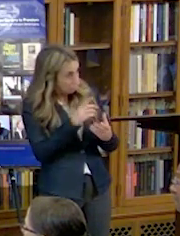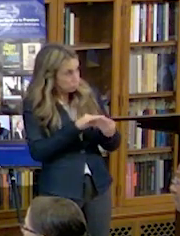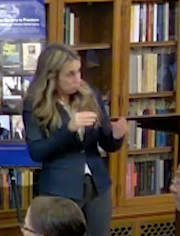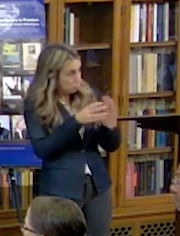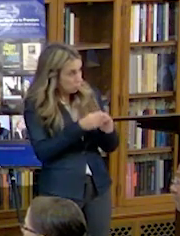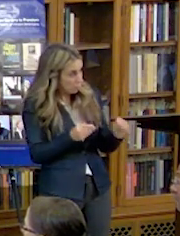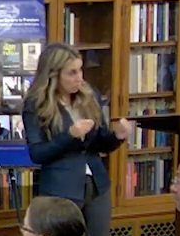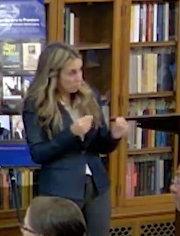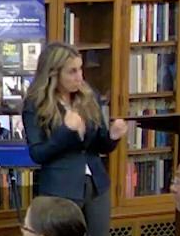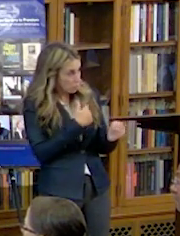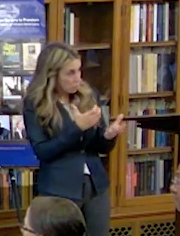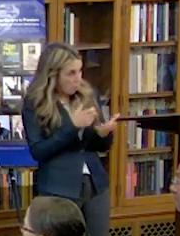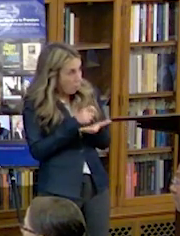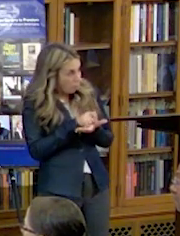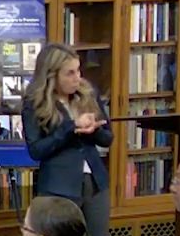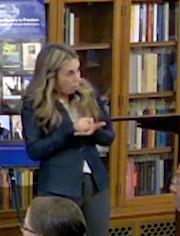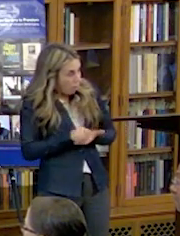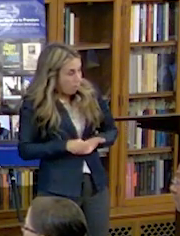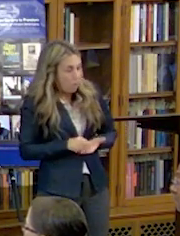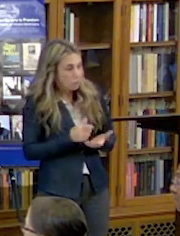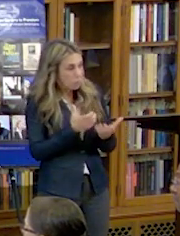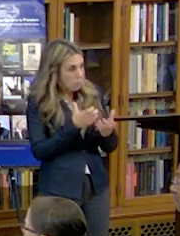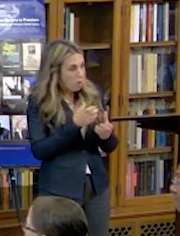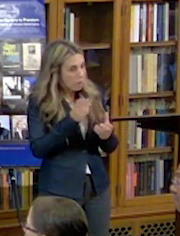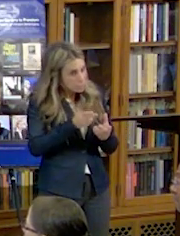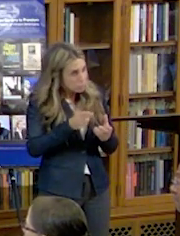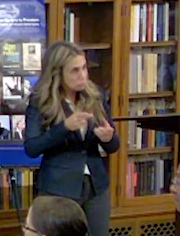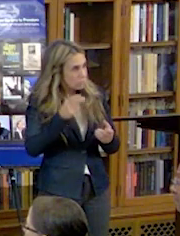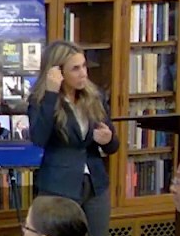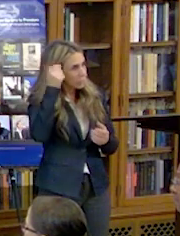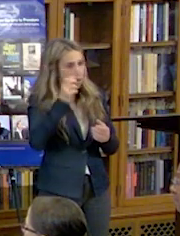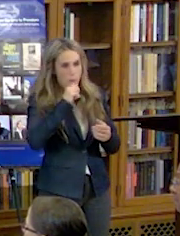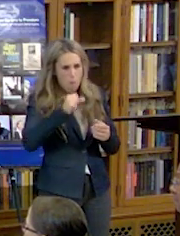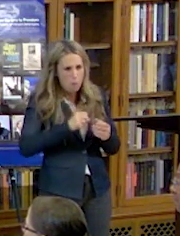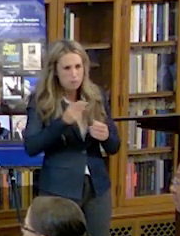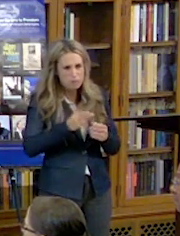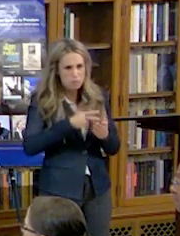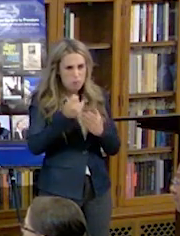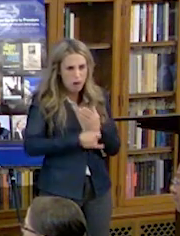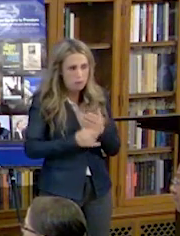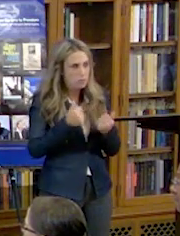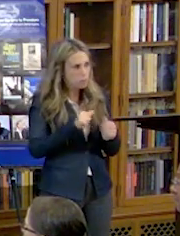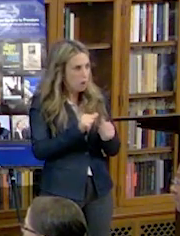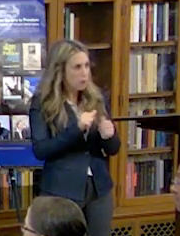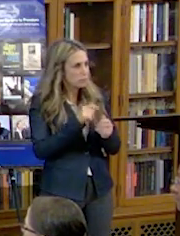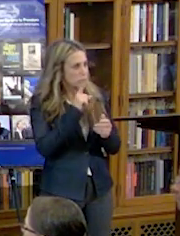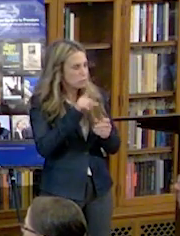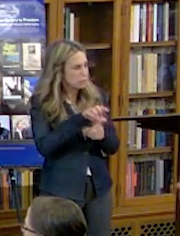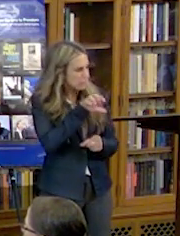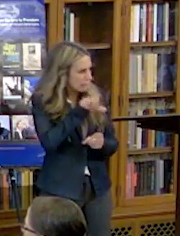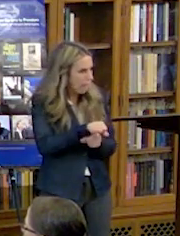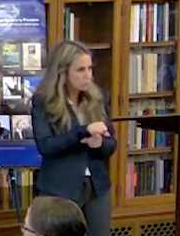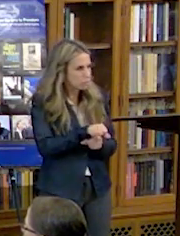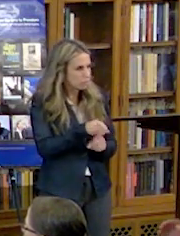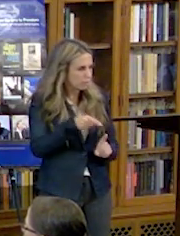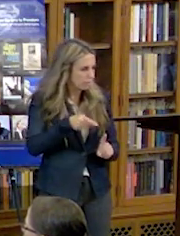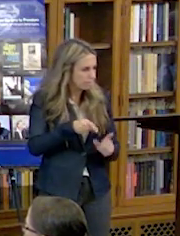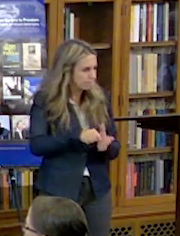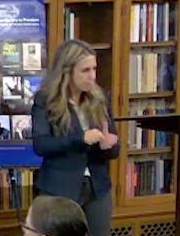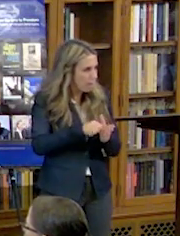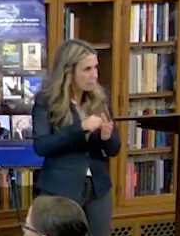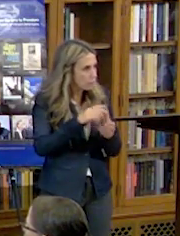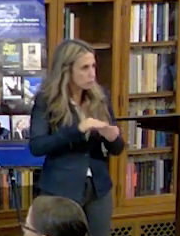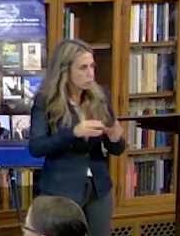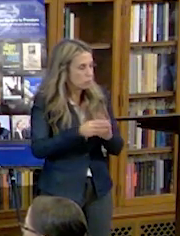capture them because we always want to do oral histories we have oral history projects trying to capture the stories but